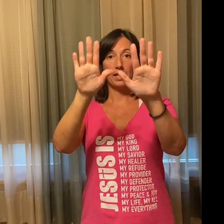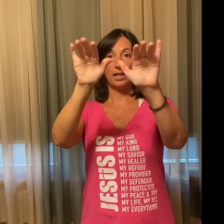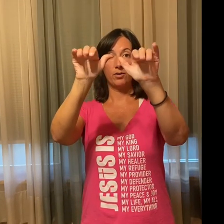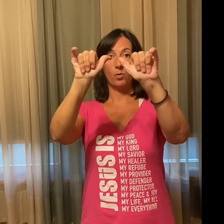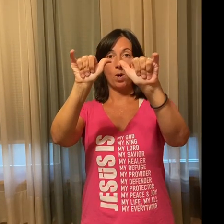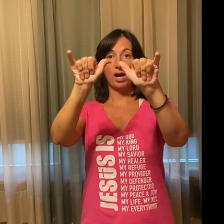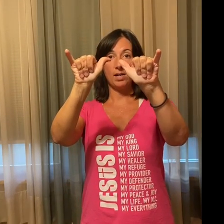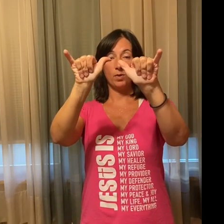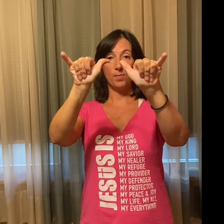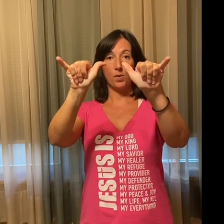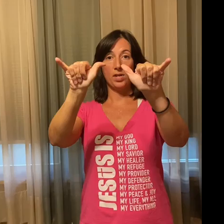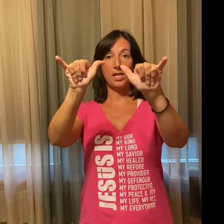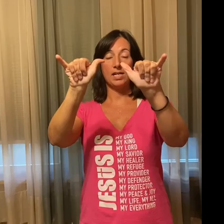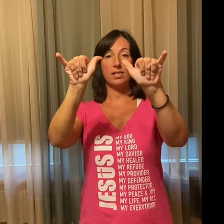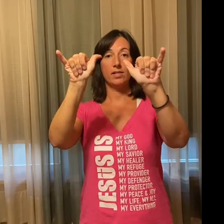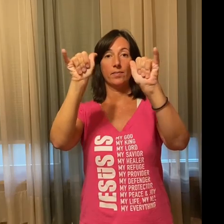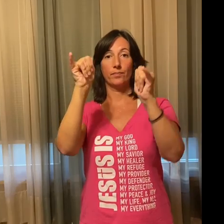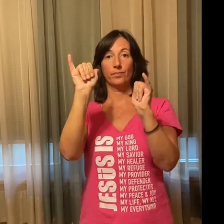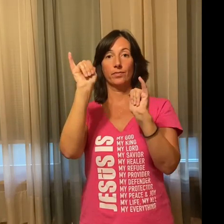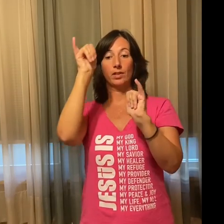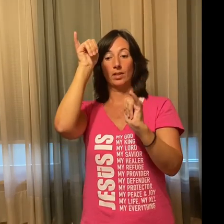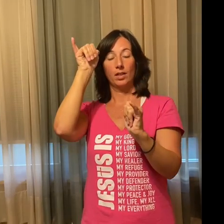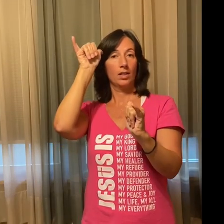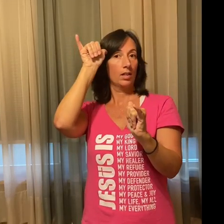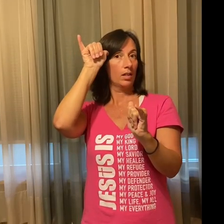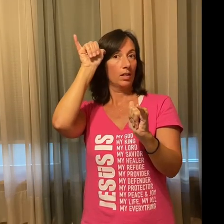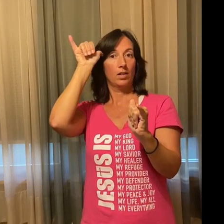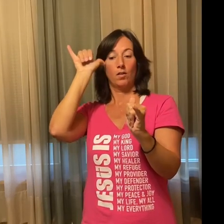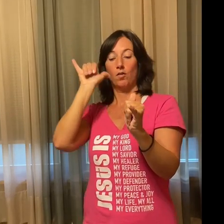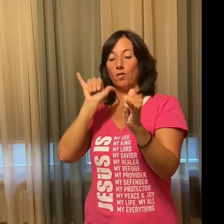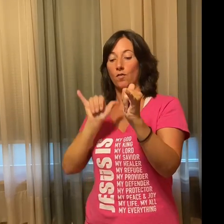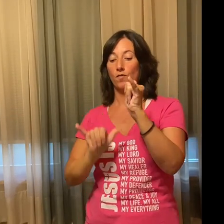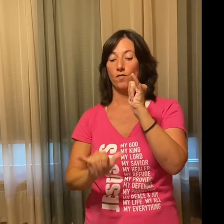I'm going to make a letter Y with both hands.